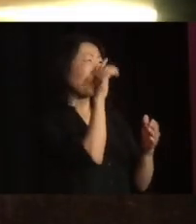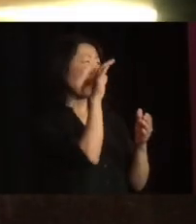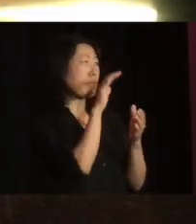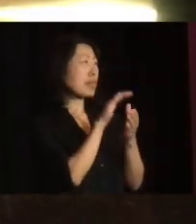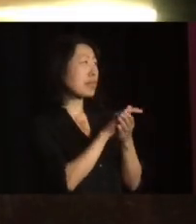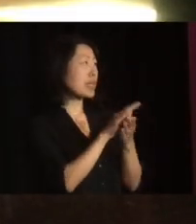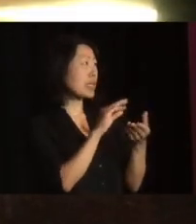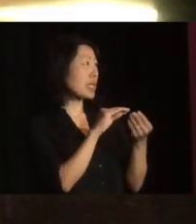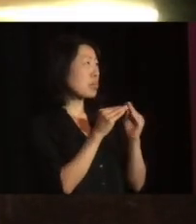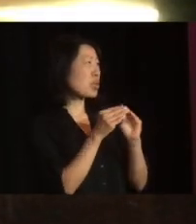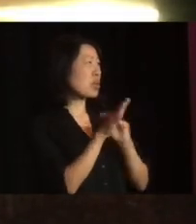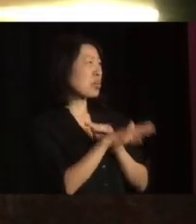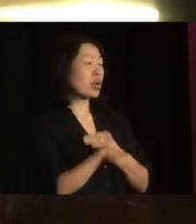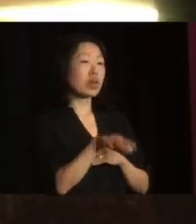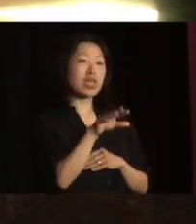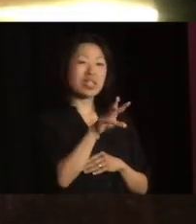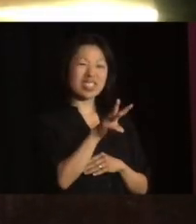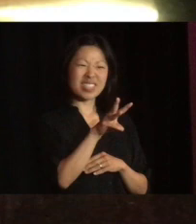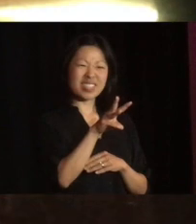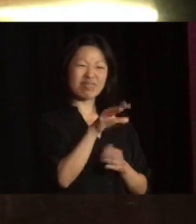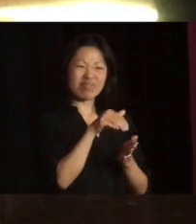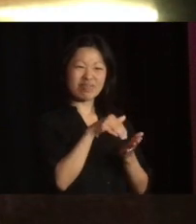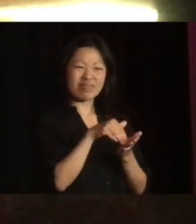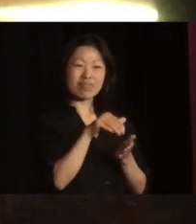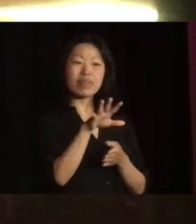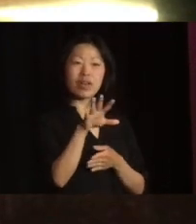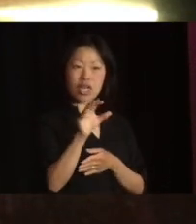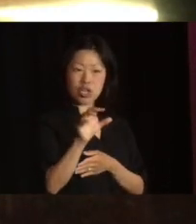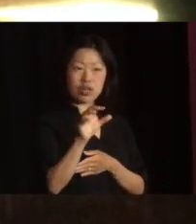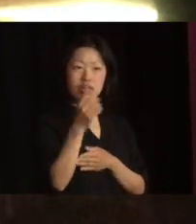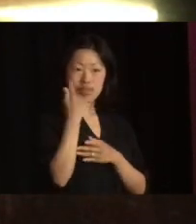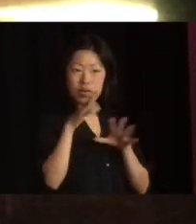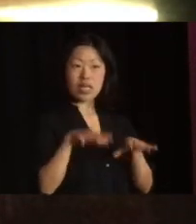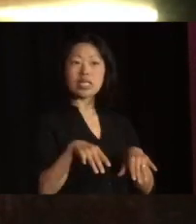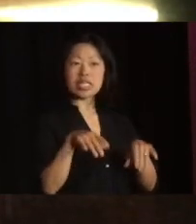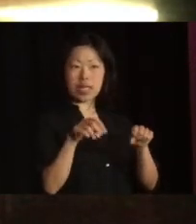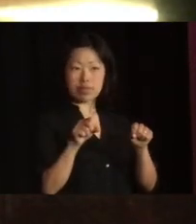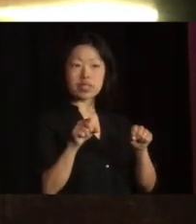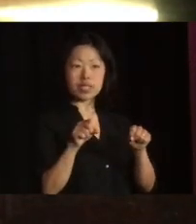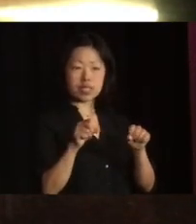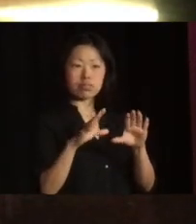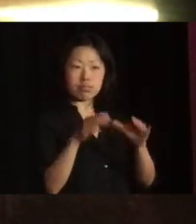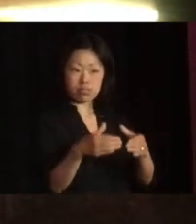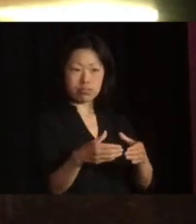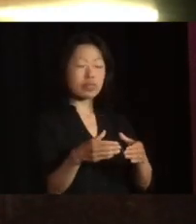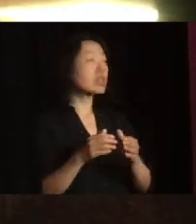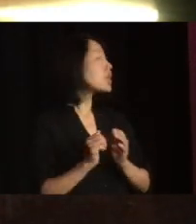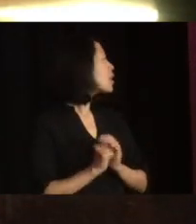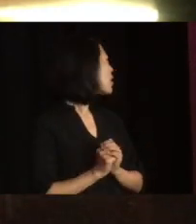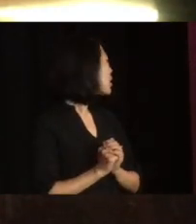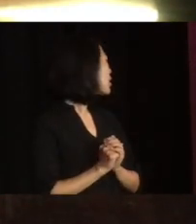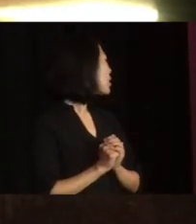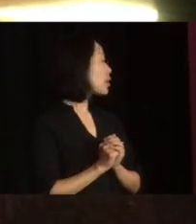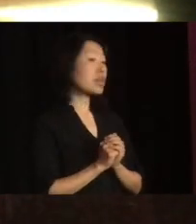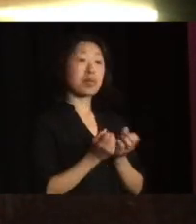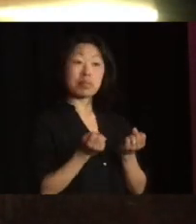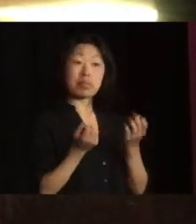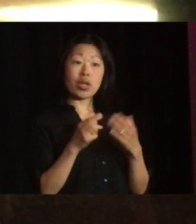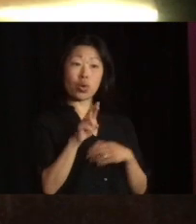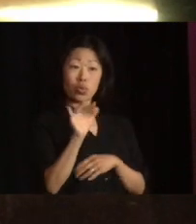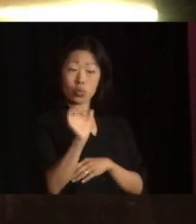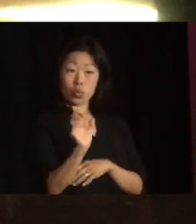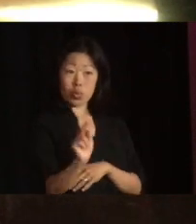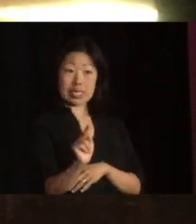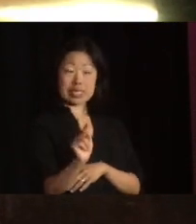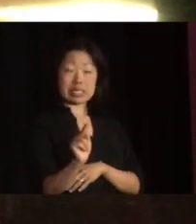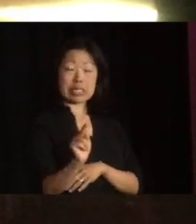number is about 6,500 for the adoptee subset. Many of the risk factors